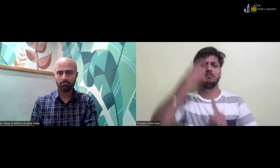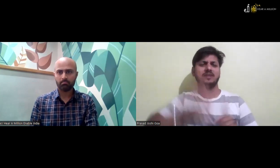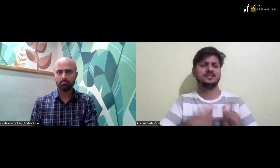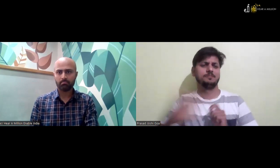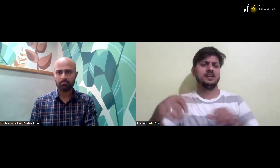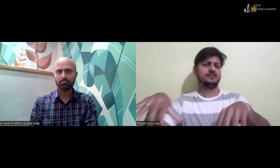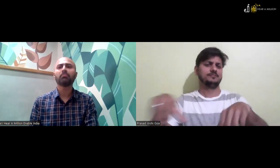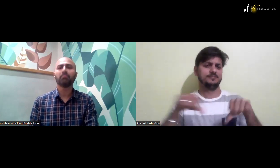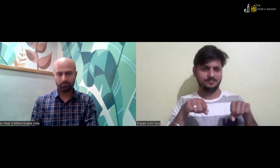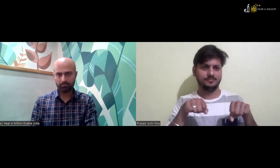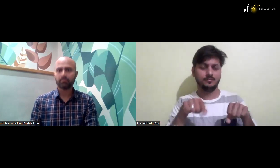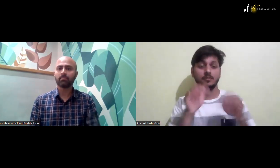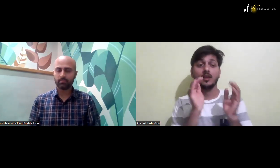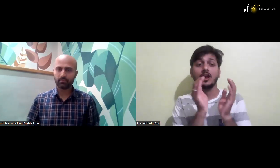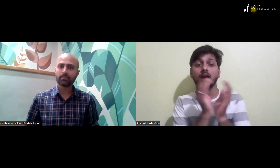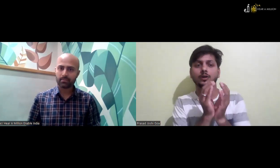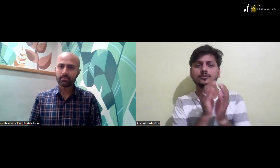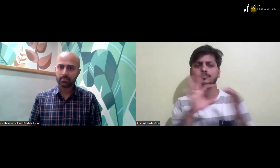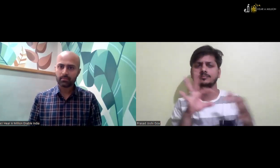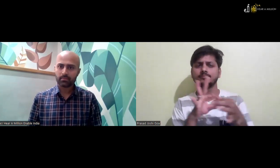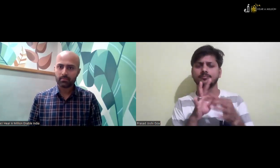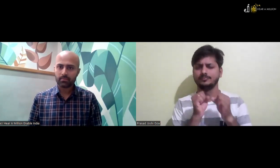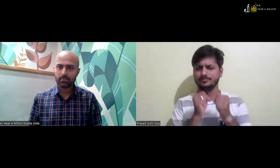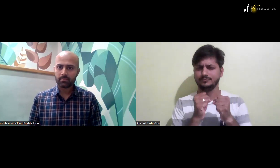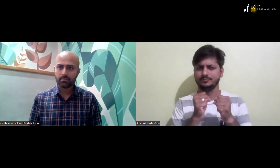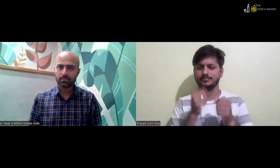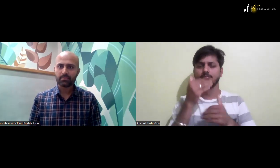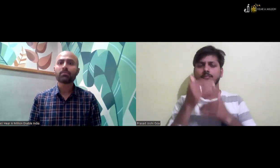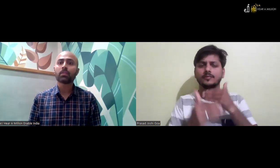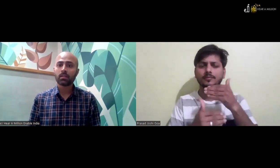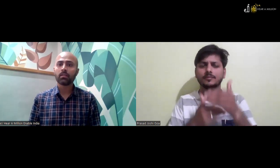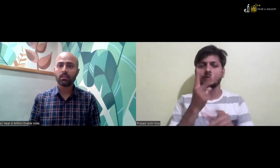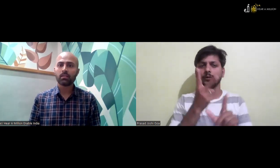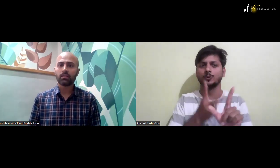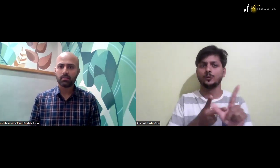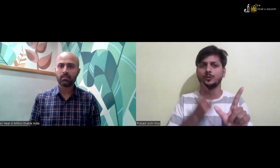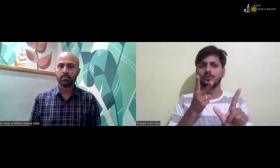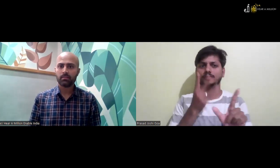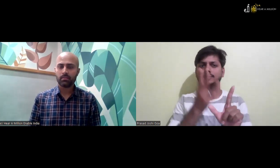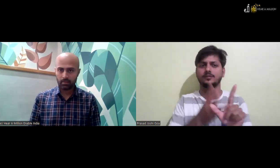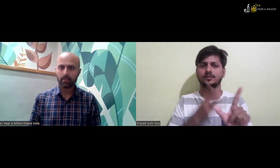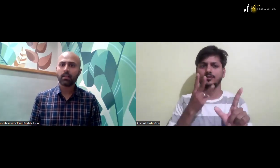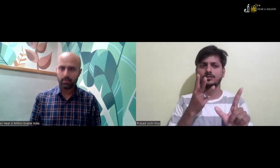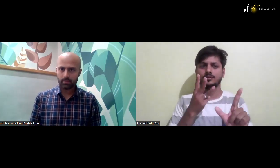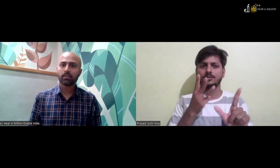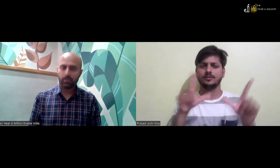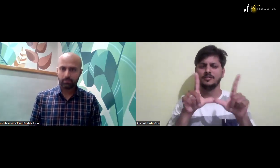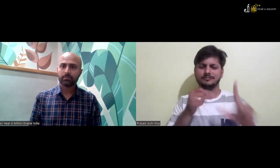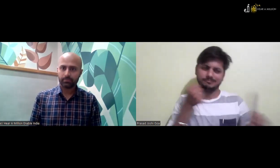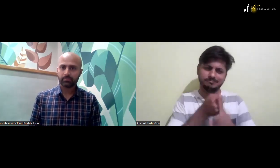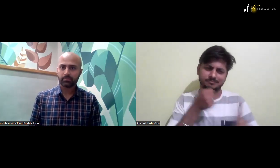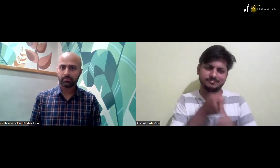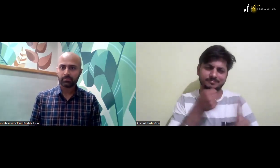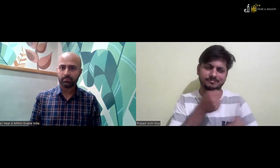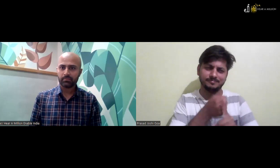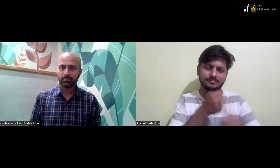first. Uh, I bought it from my personal expenditure. Yeah, the insurance was quite difficult. It